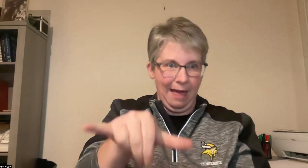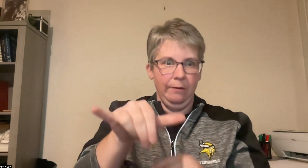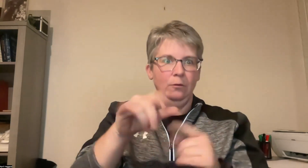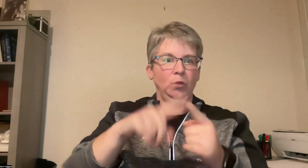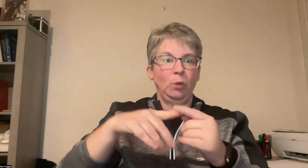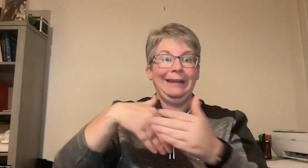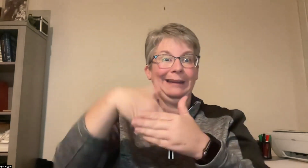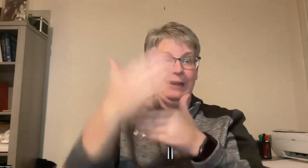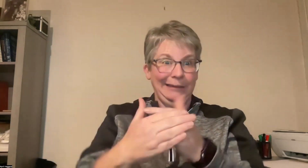Remember, okay.